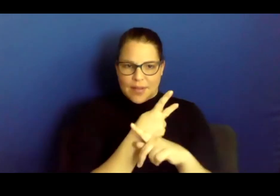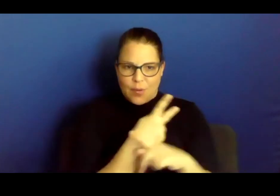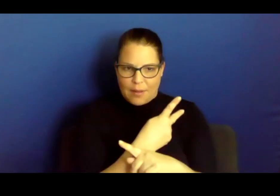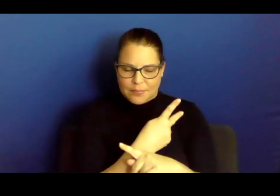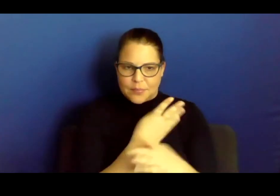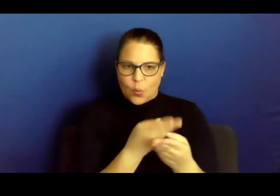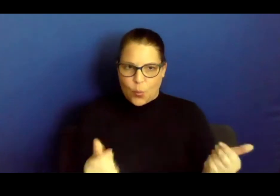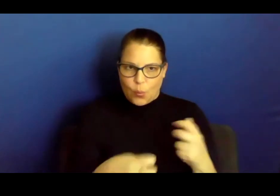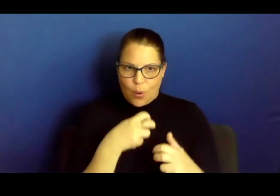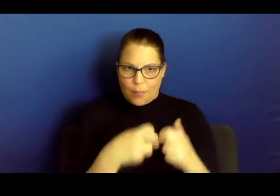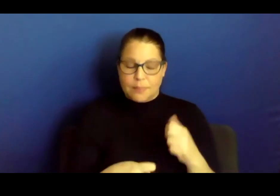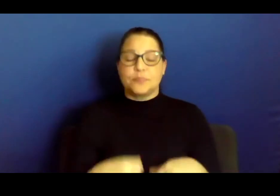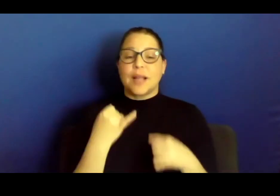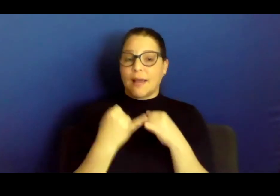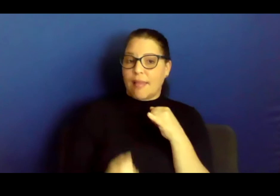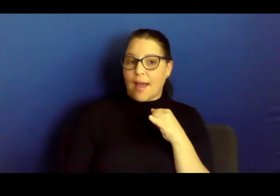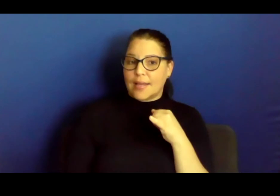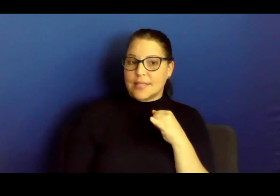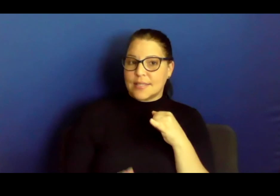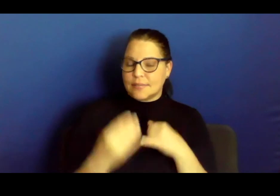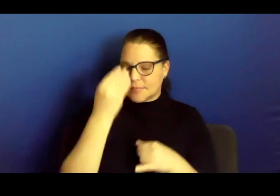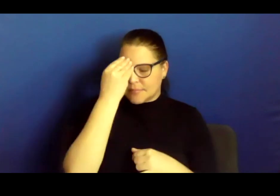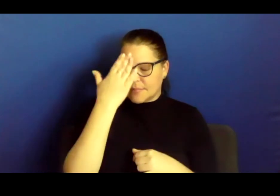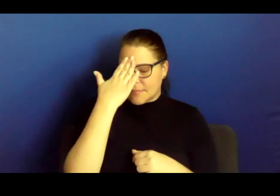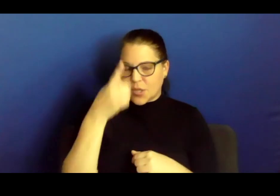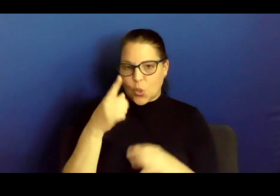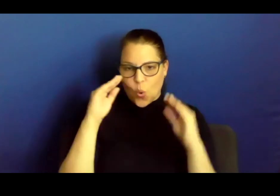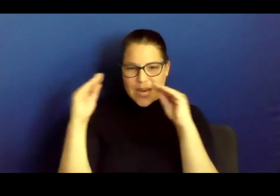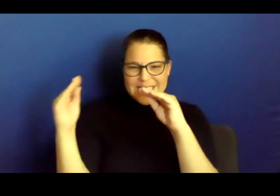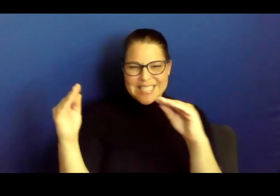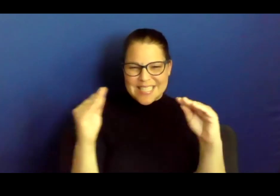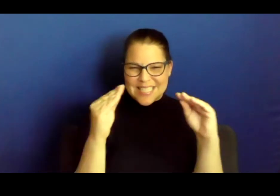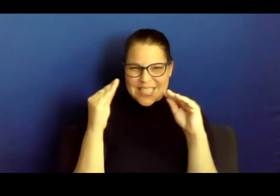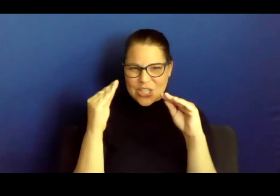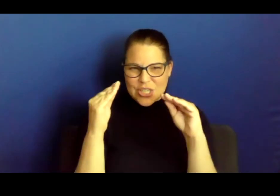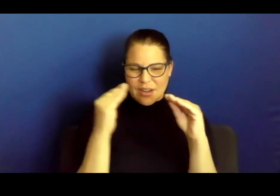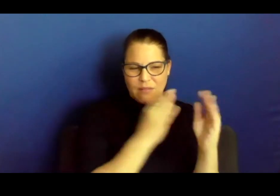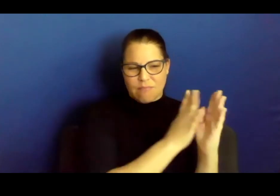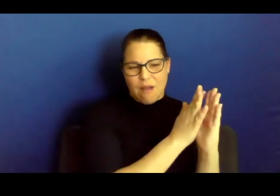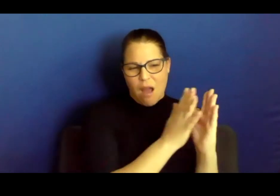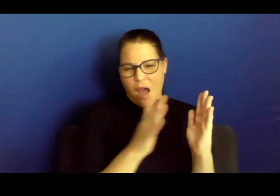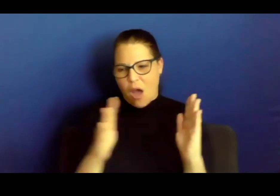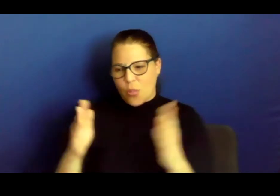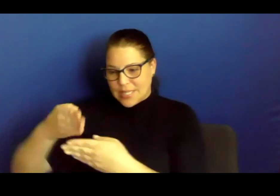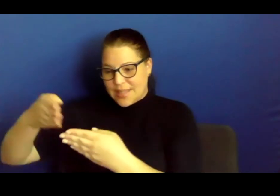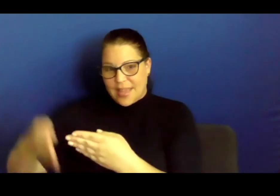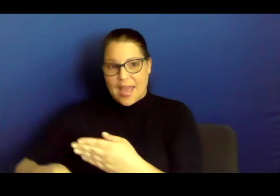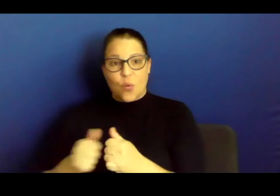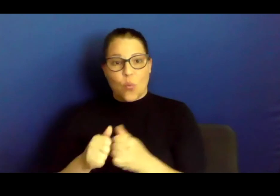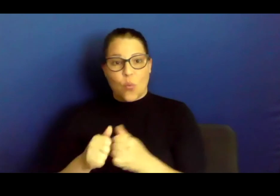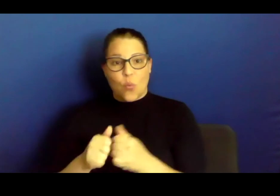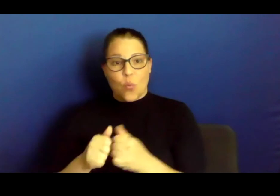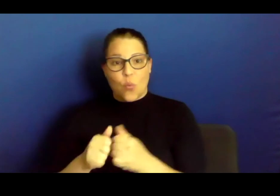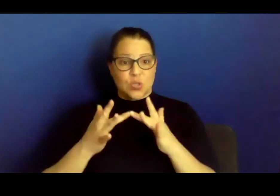And the last one is for you to remember that you are a facilitator all the way at the end when it comes to virtual